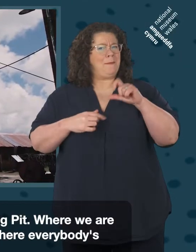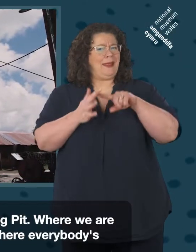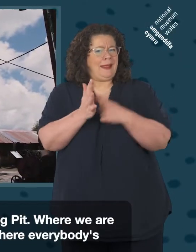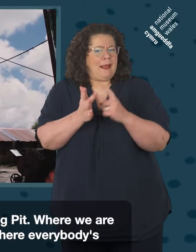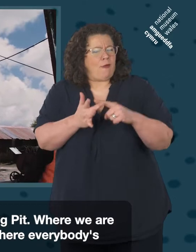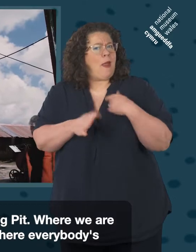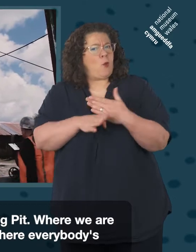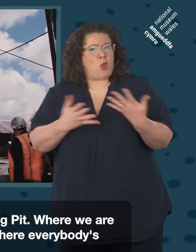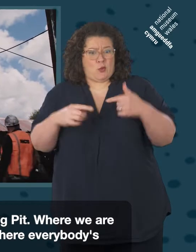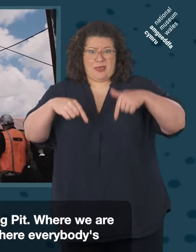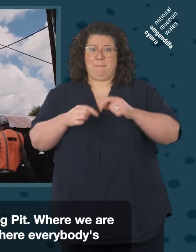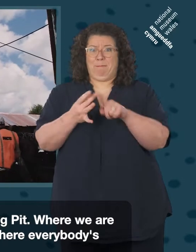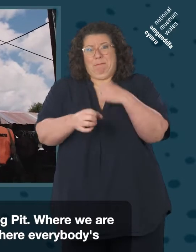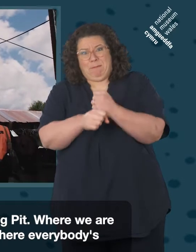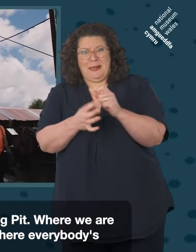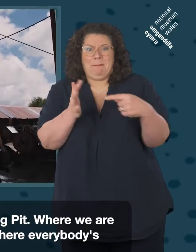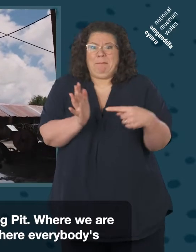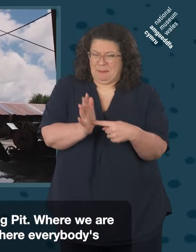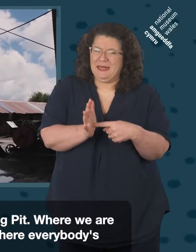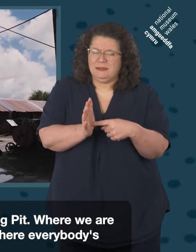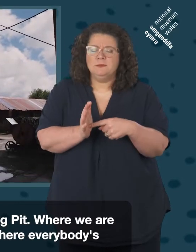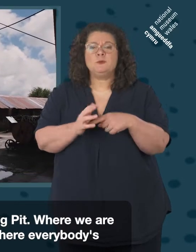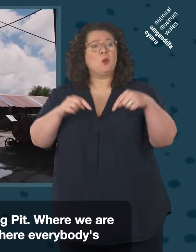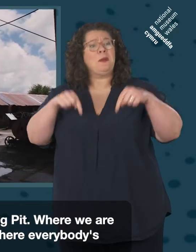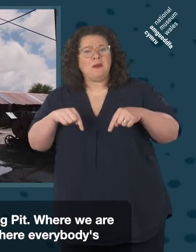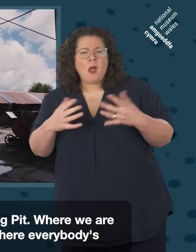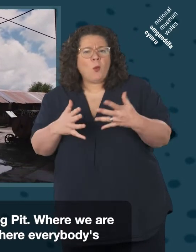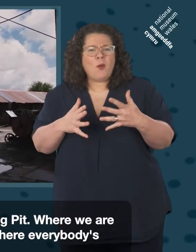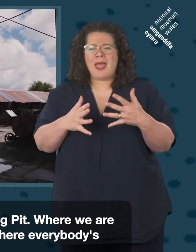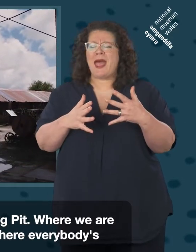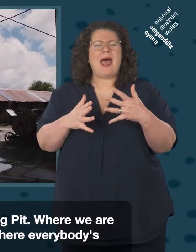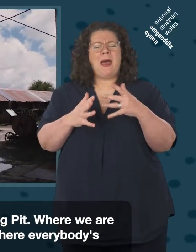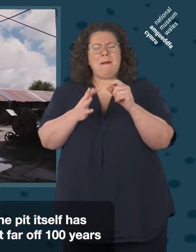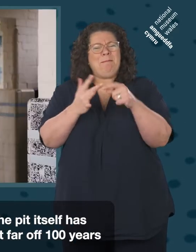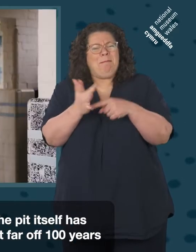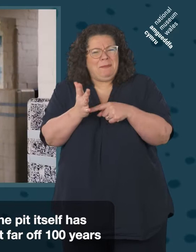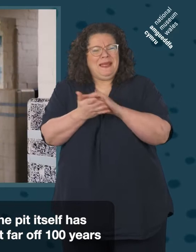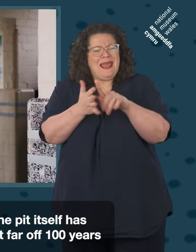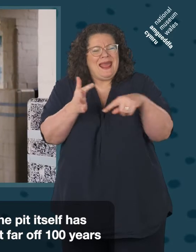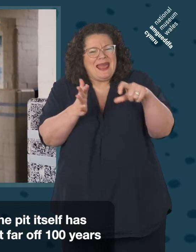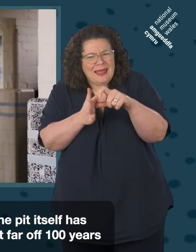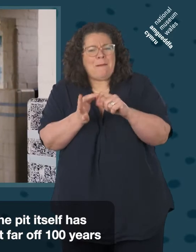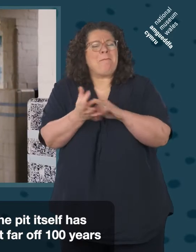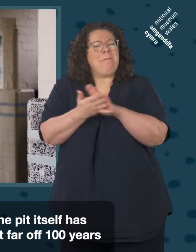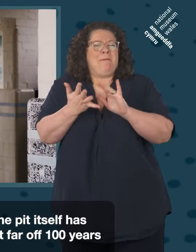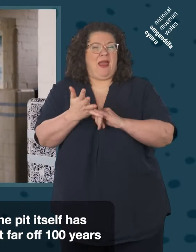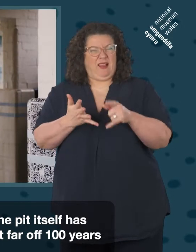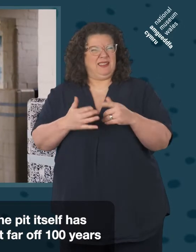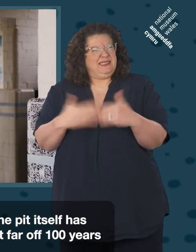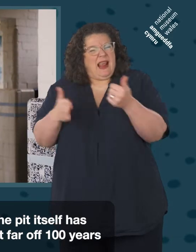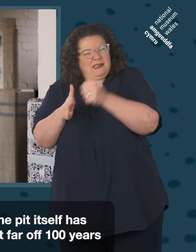Hello, I'm Kerry, and I work in Big Pit. Where we are now is the pitted baths, where everybody's day starts and